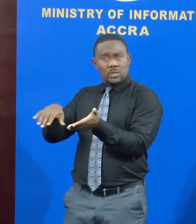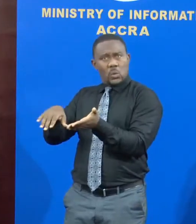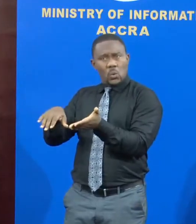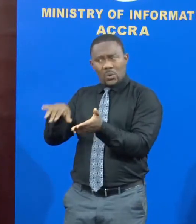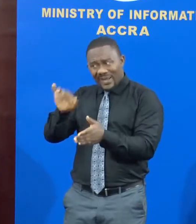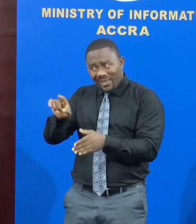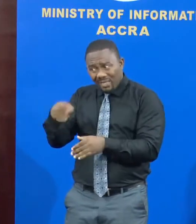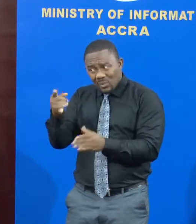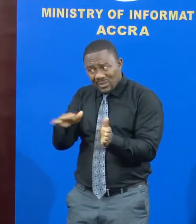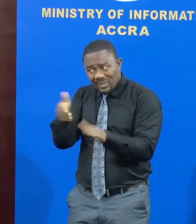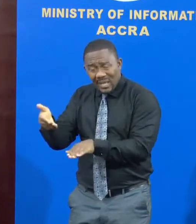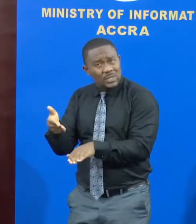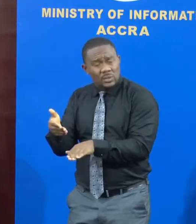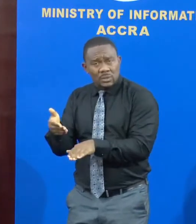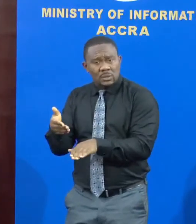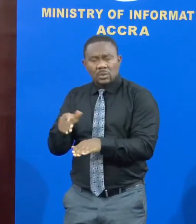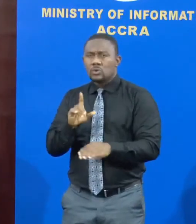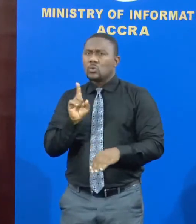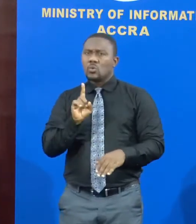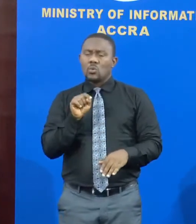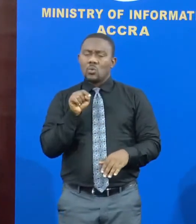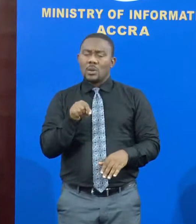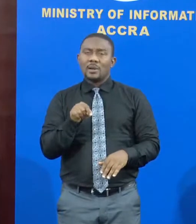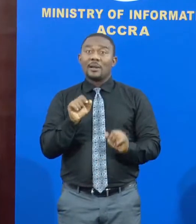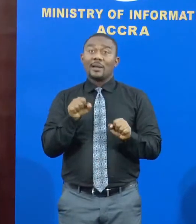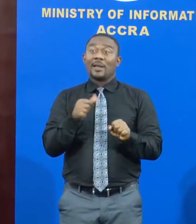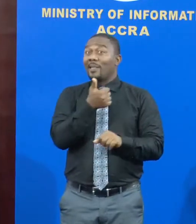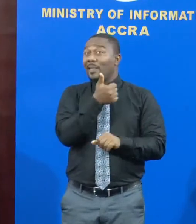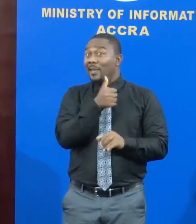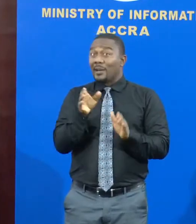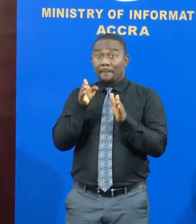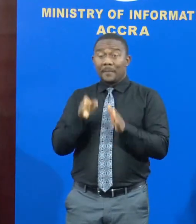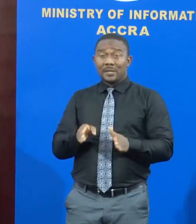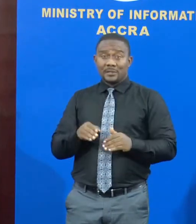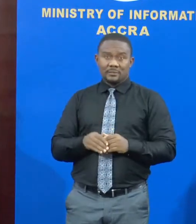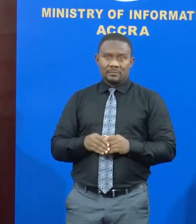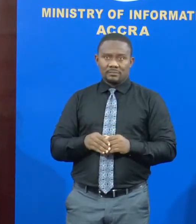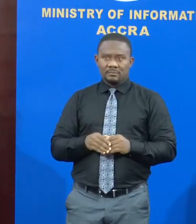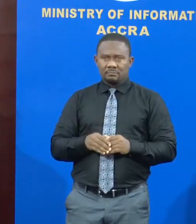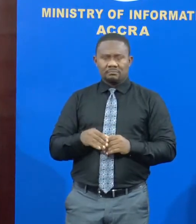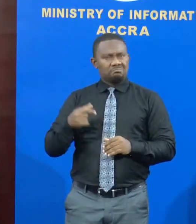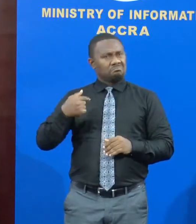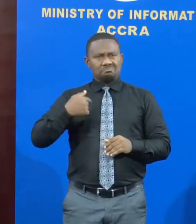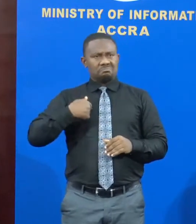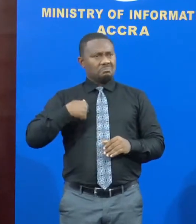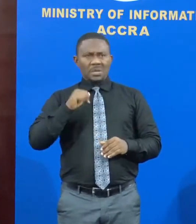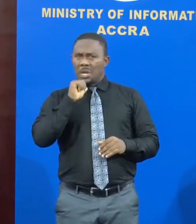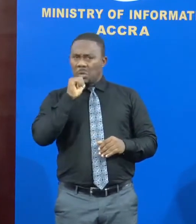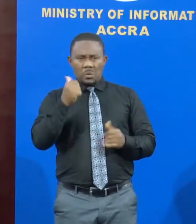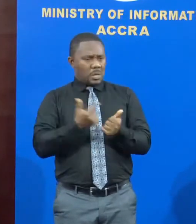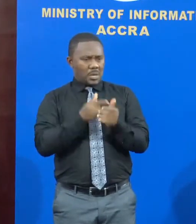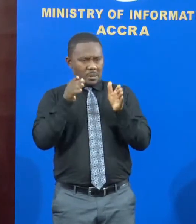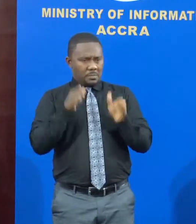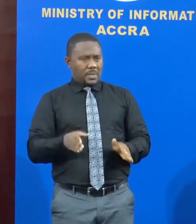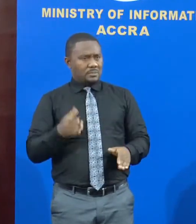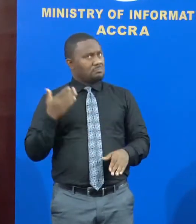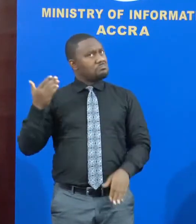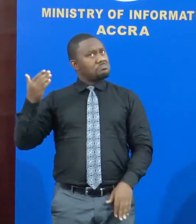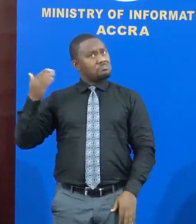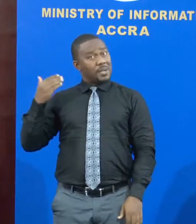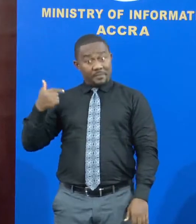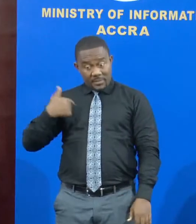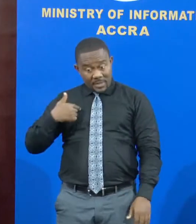Identification Authority on its own is also able to exit persons who renounce their Ghanaian citizenship, having earlier acquired